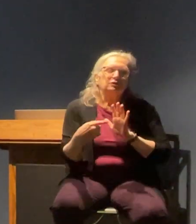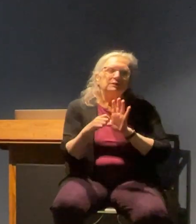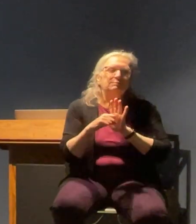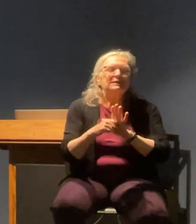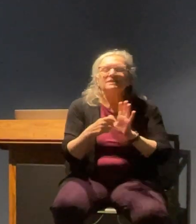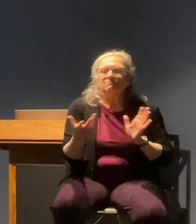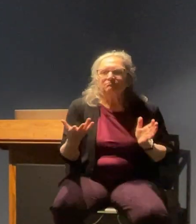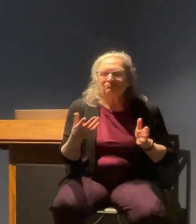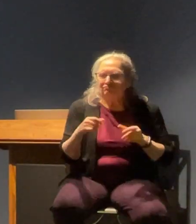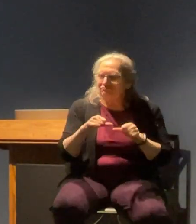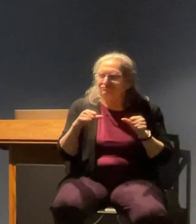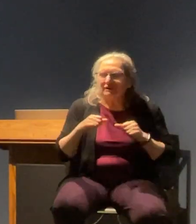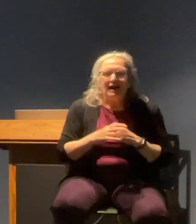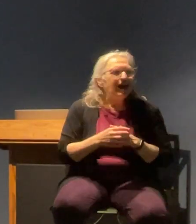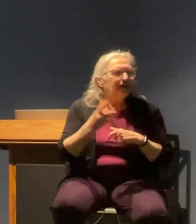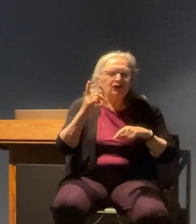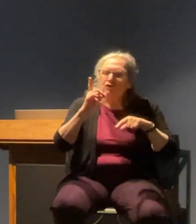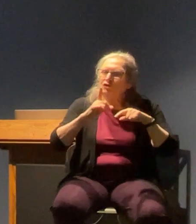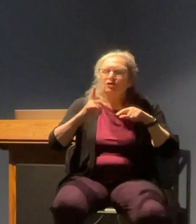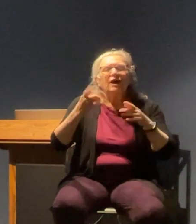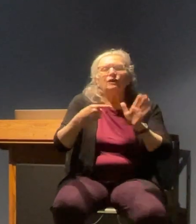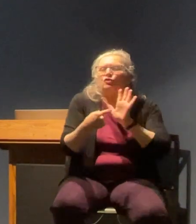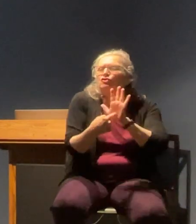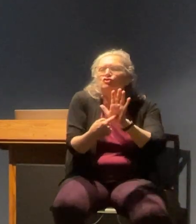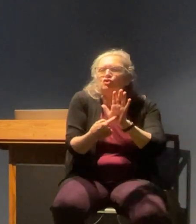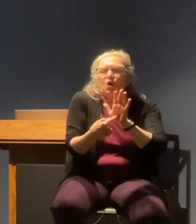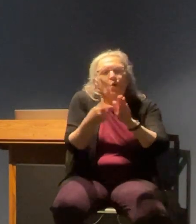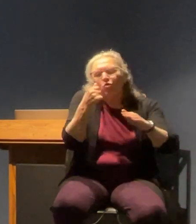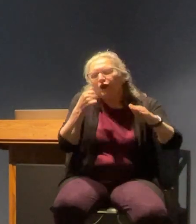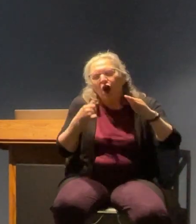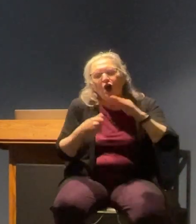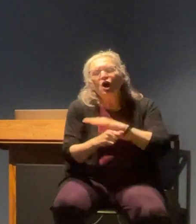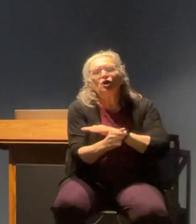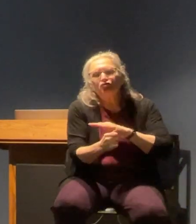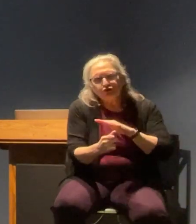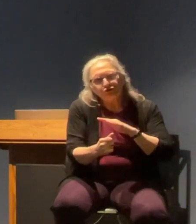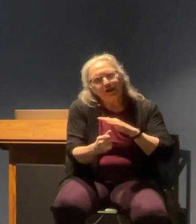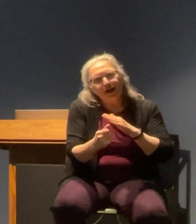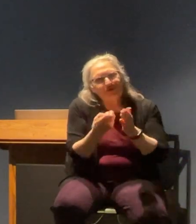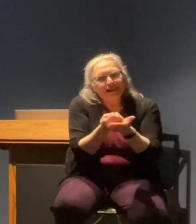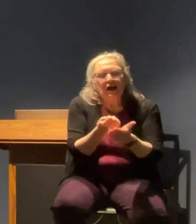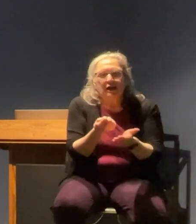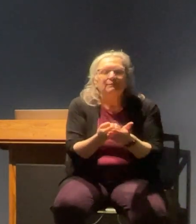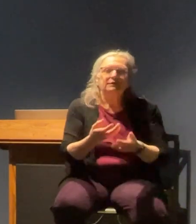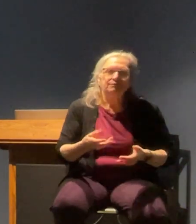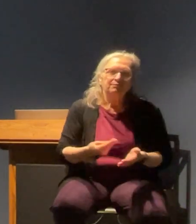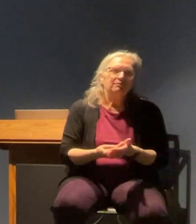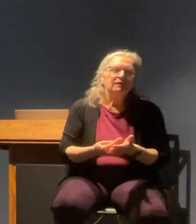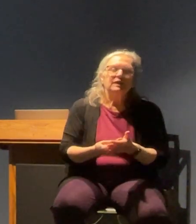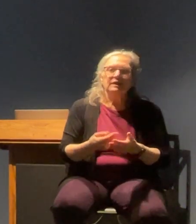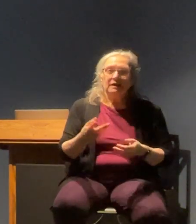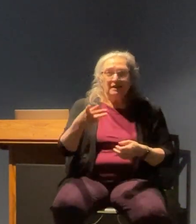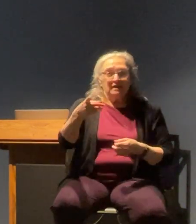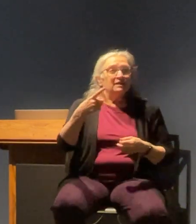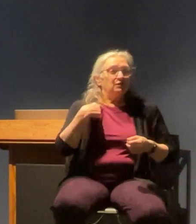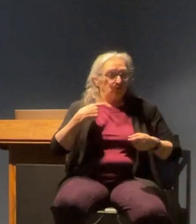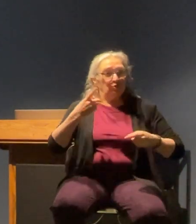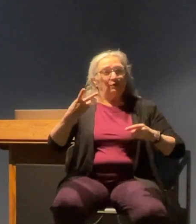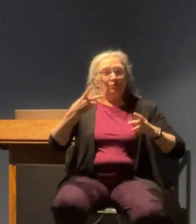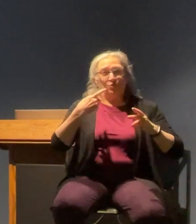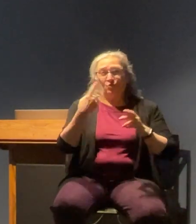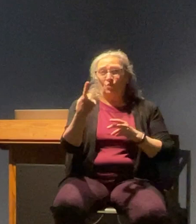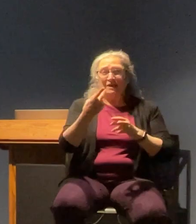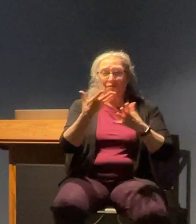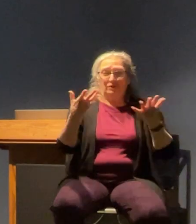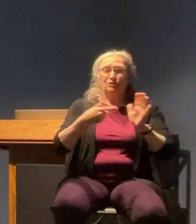couldn't show the underground economy. So one thing I did want to highlight about that was this concept of the Iron Man. some of us want him, know, right?